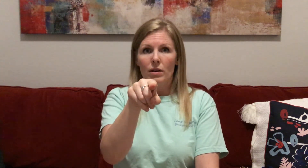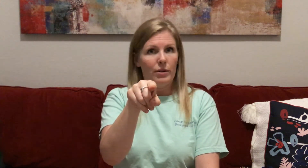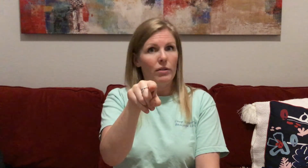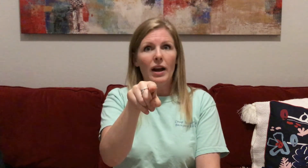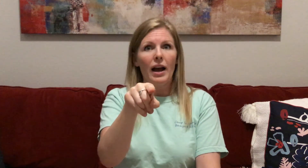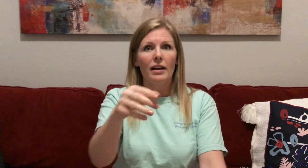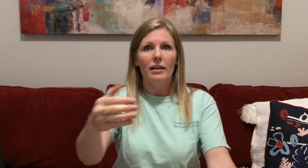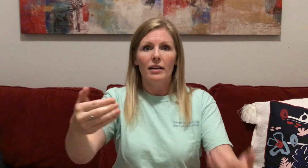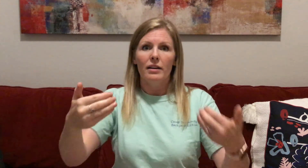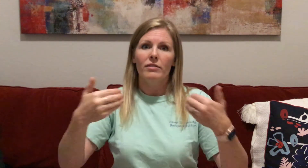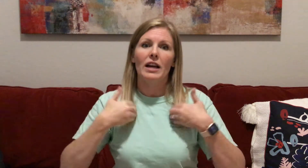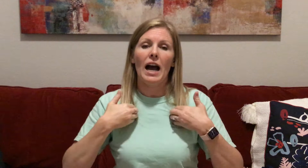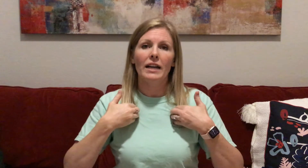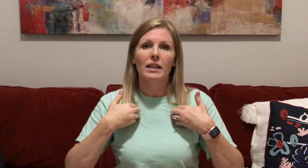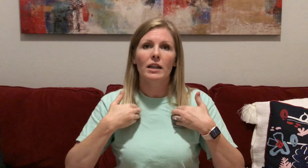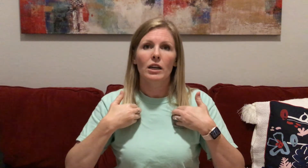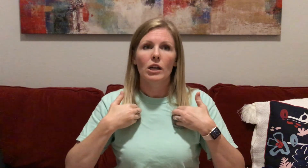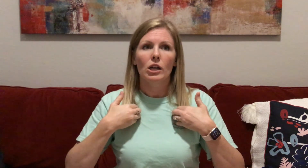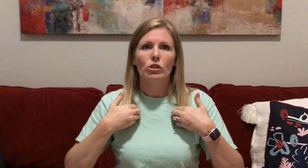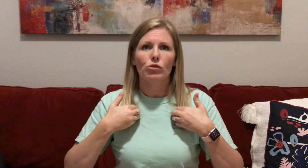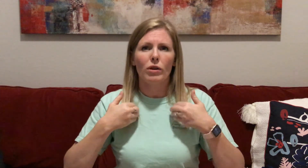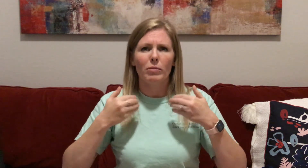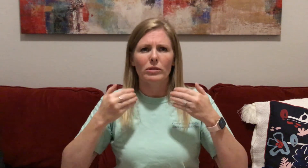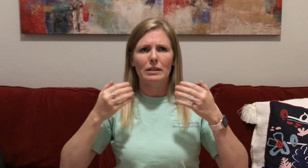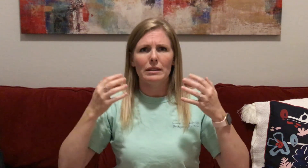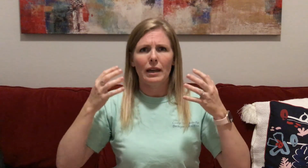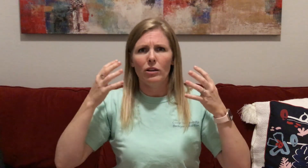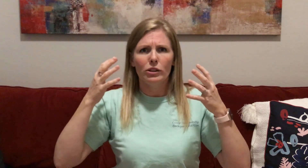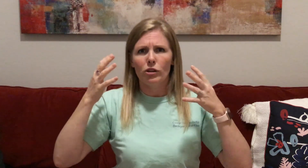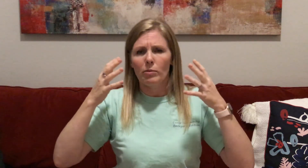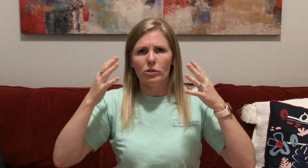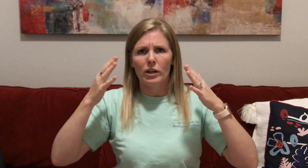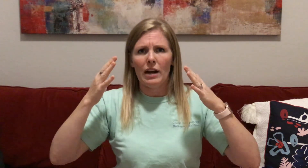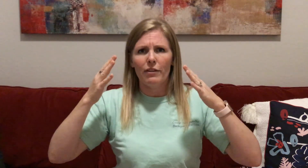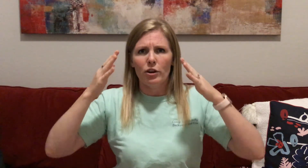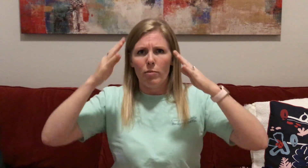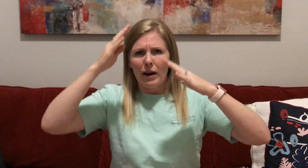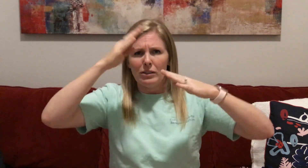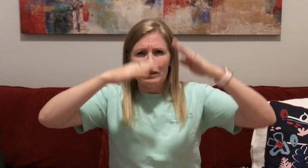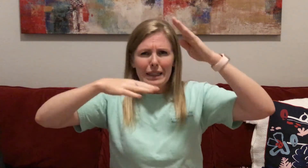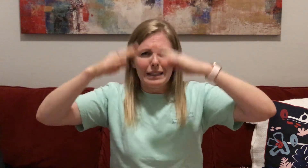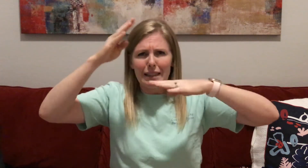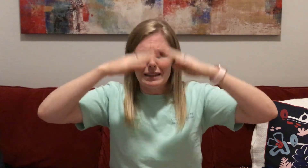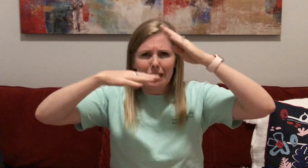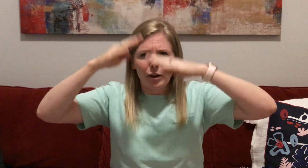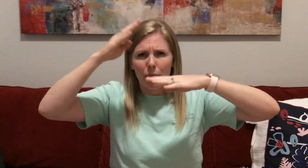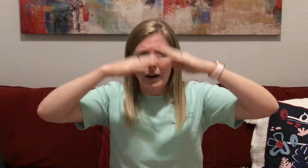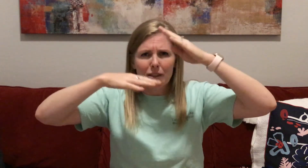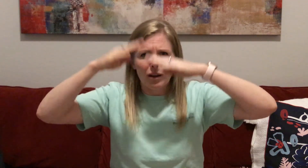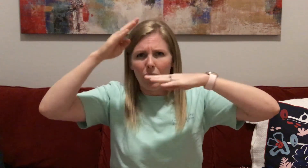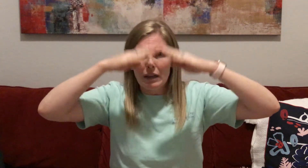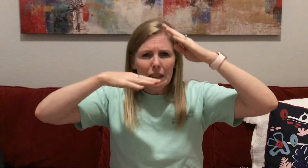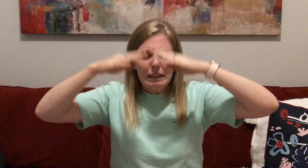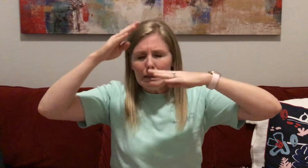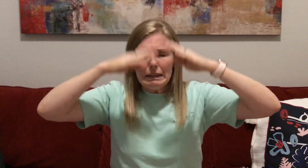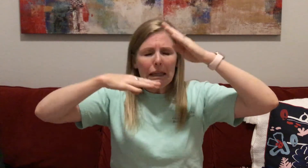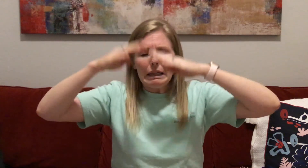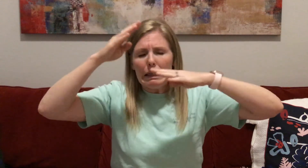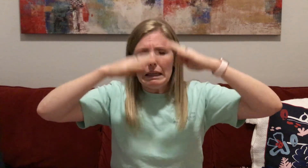know I've got troubles. All your troubles are kind of in your brain. So it's like this. It's like your brain's all,